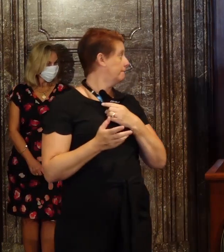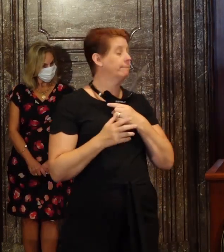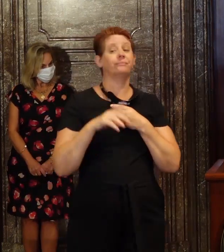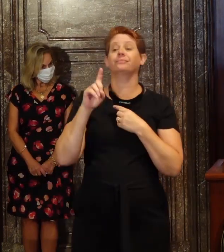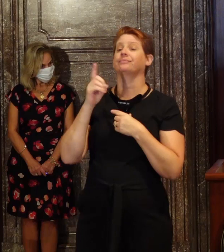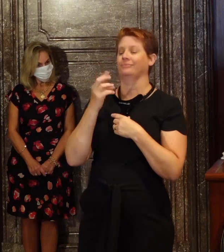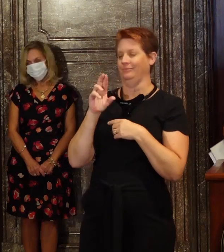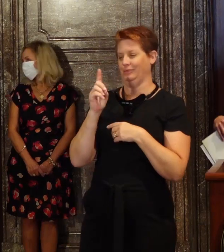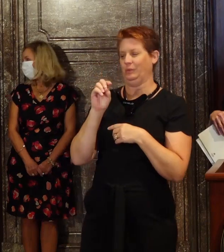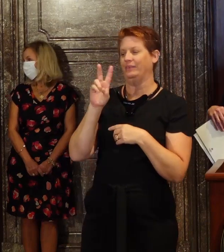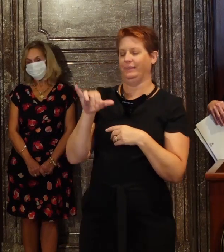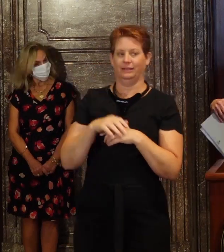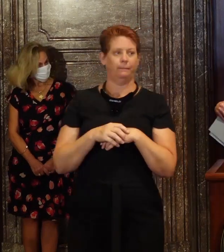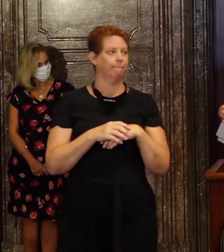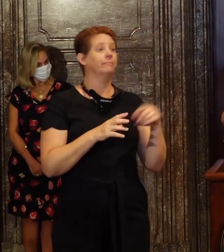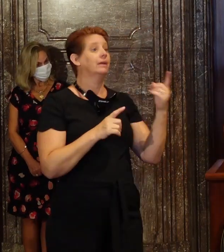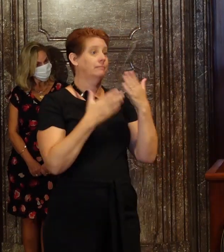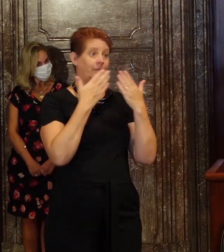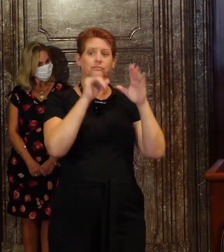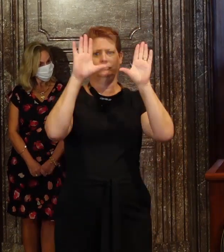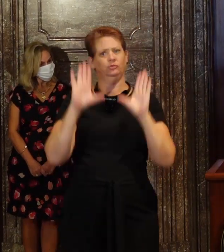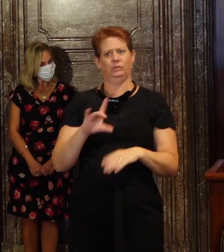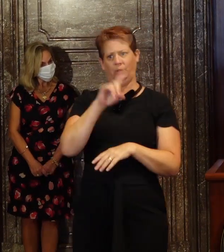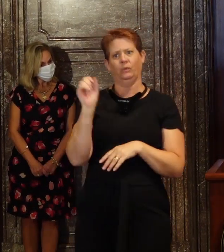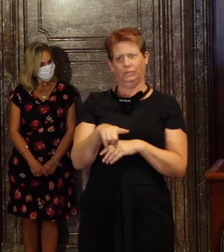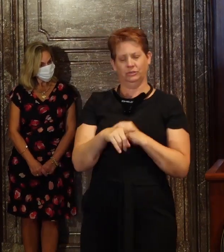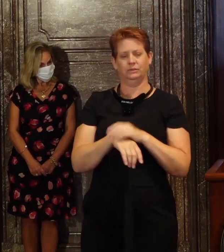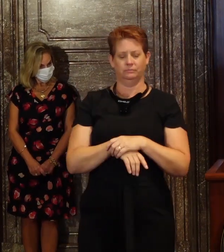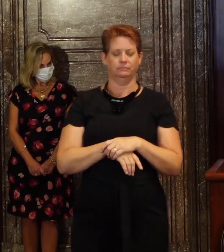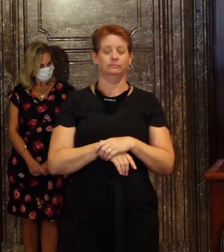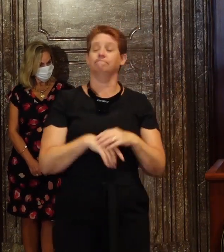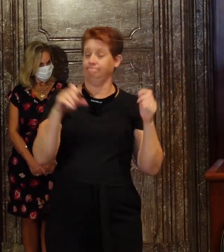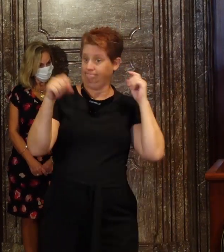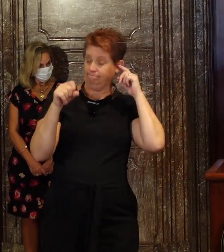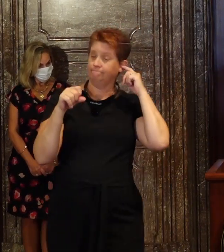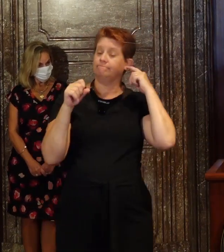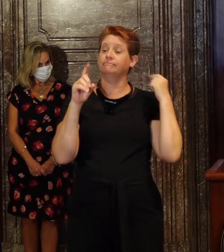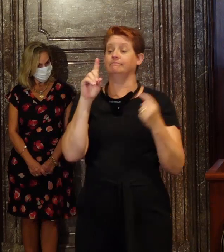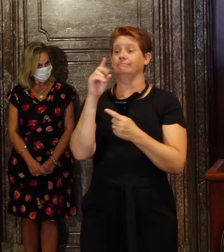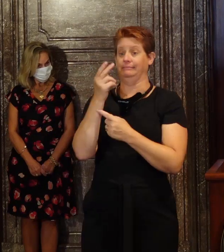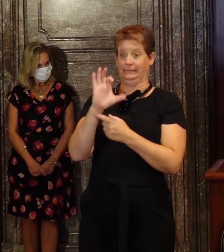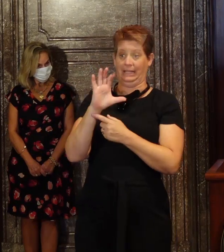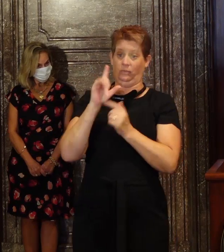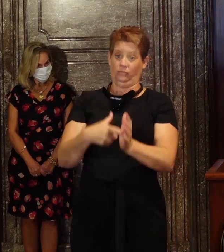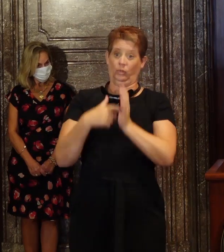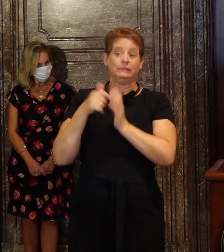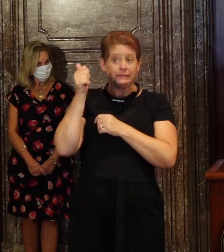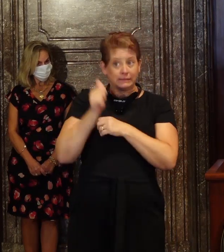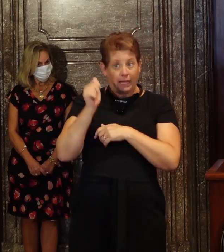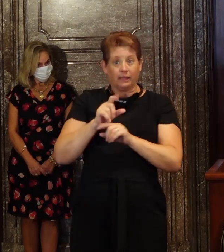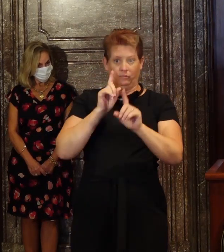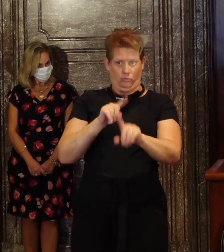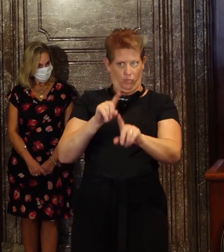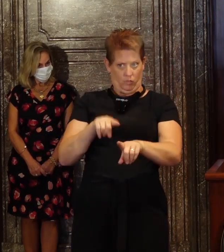Dr. Duvey? Thank you. Thank you. That's a great question. So DHEC is going to be requiring daily reporting from these